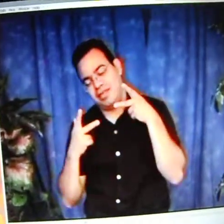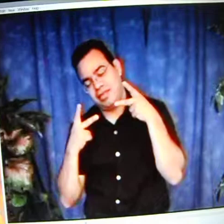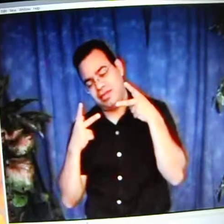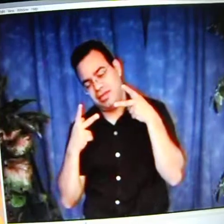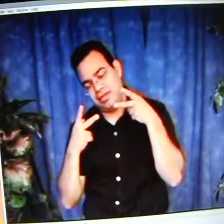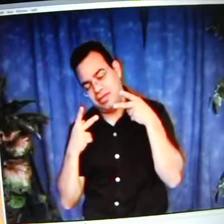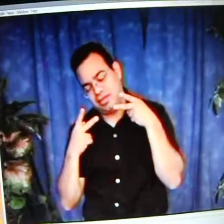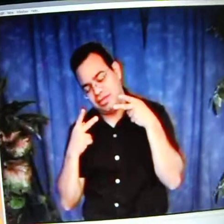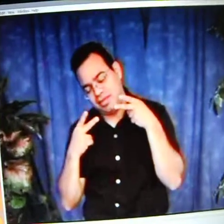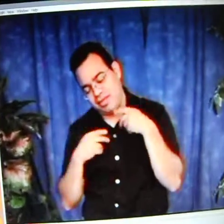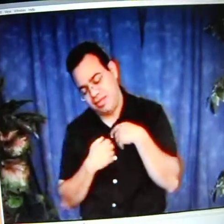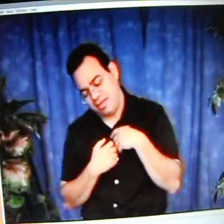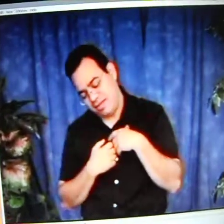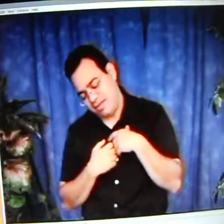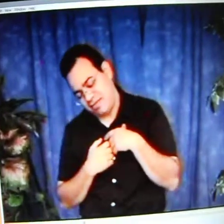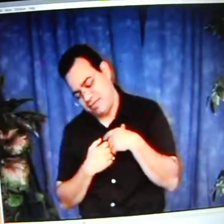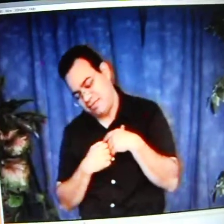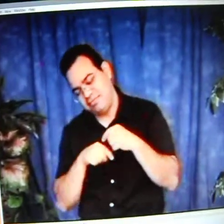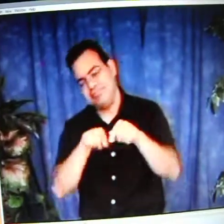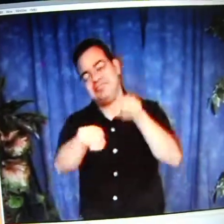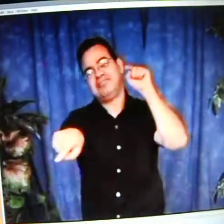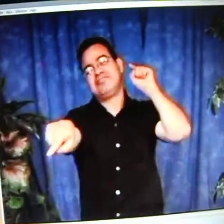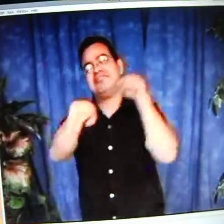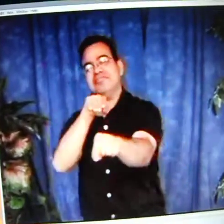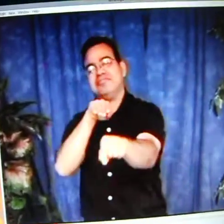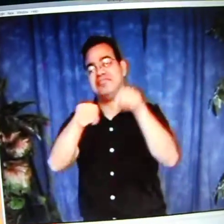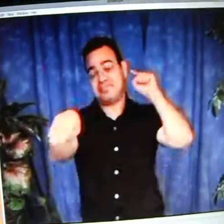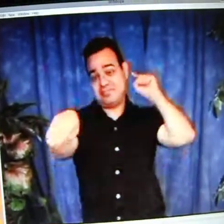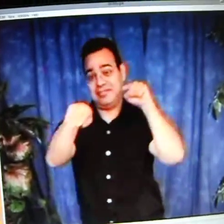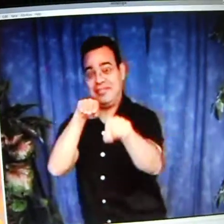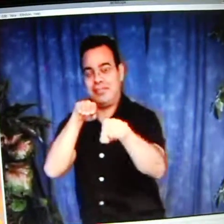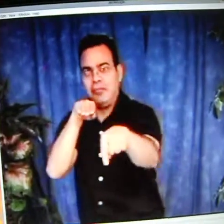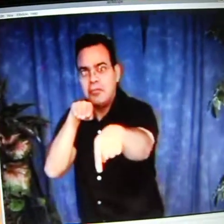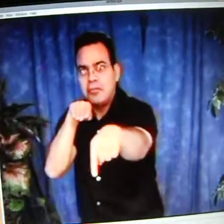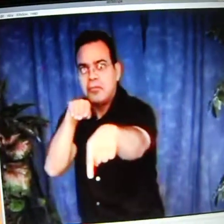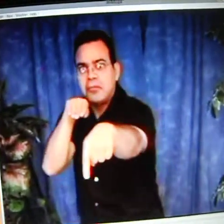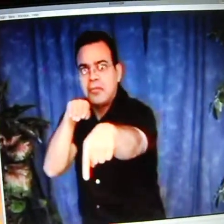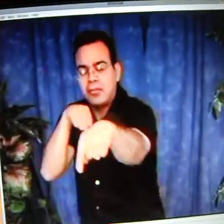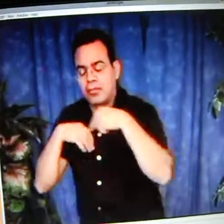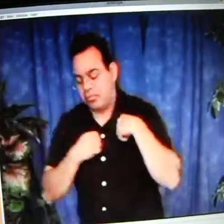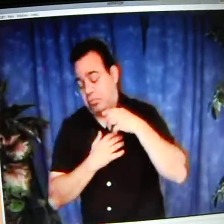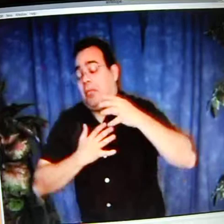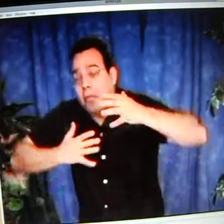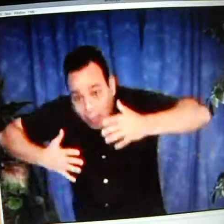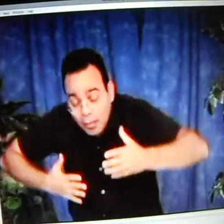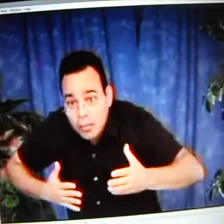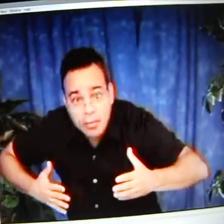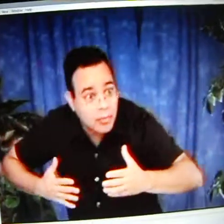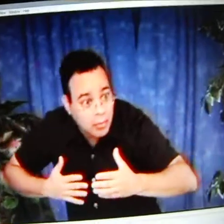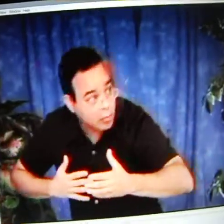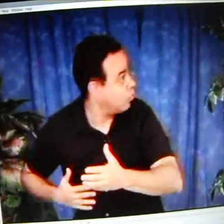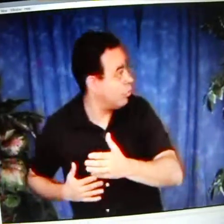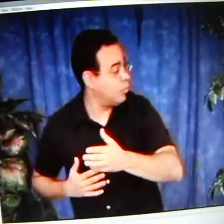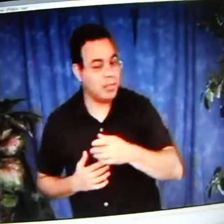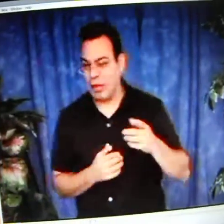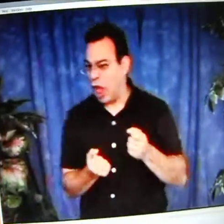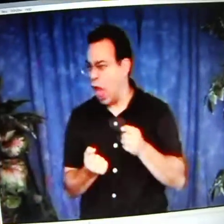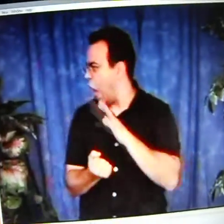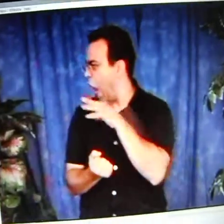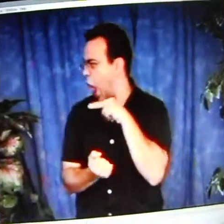the car, nodding off, my eyes slowly closing as I'm lulled to sleep. And suddenly, the car jerks,